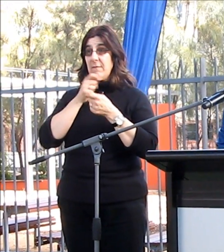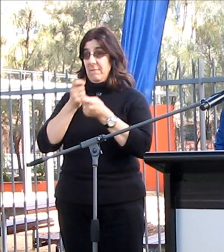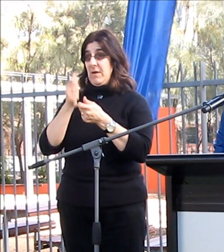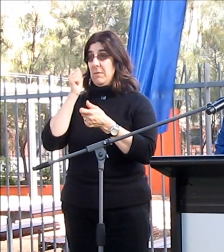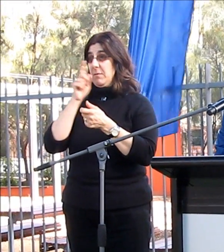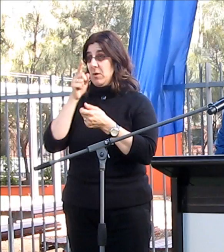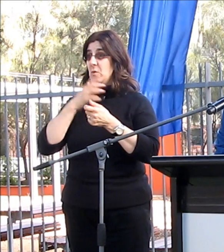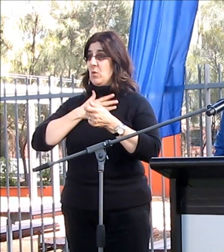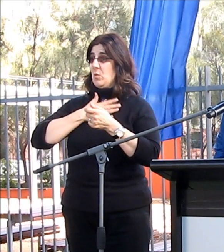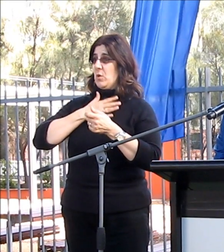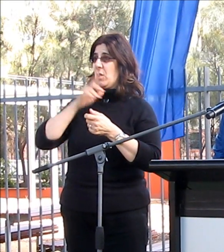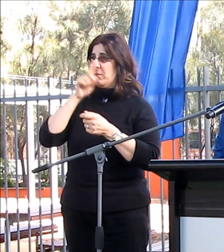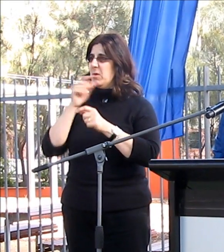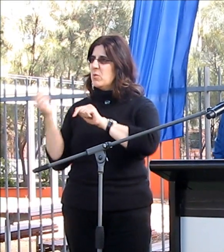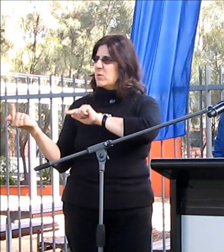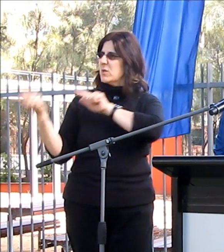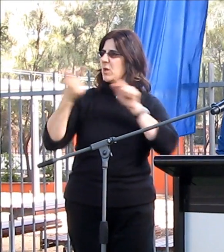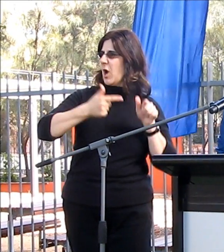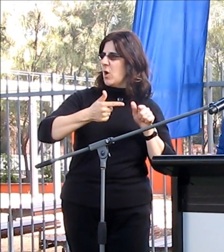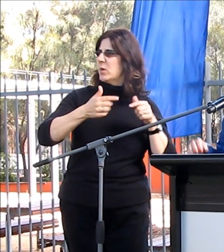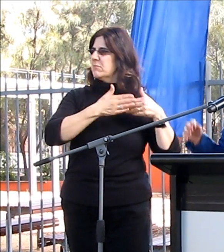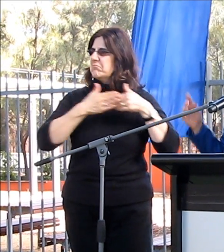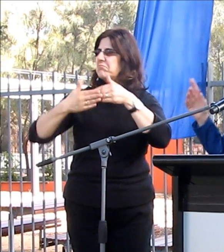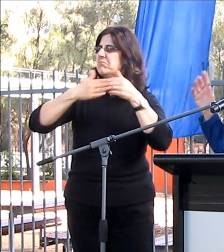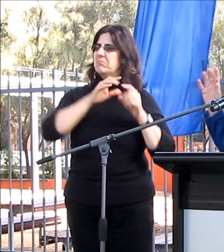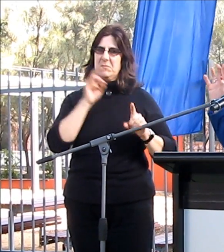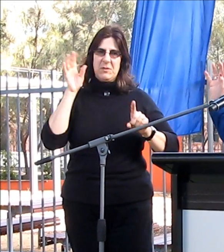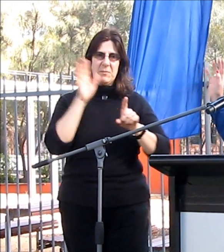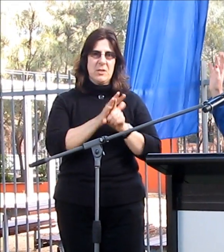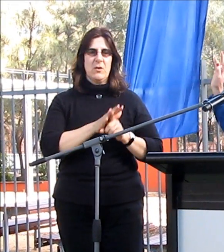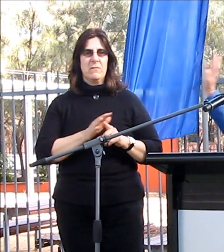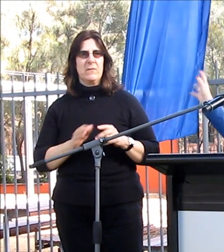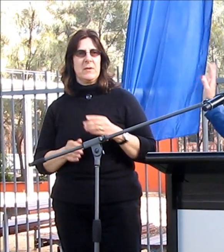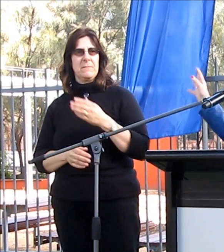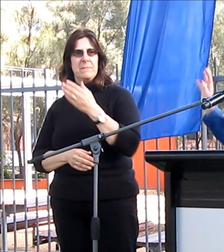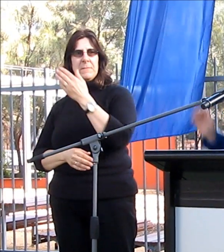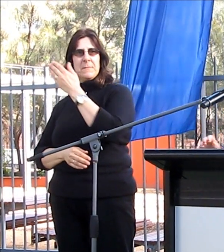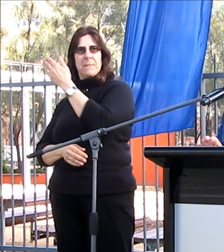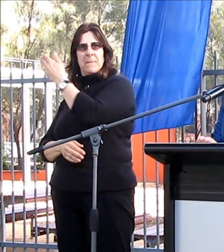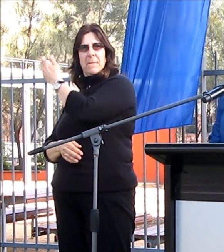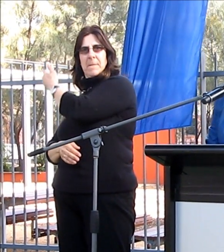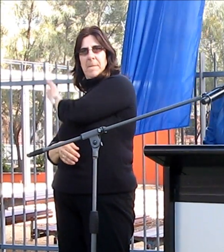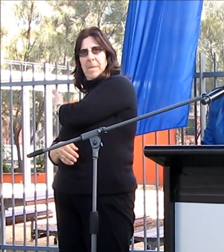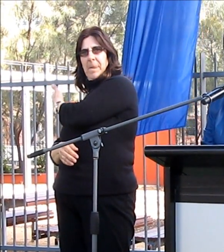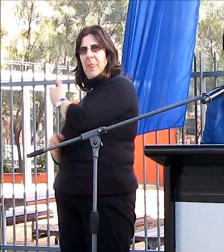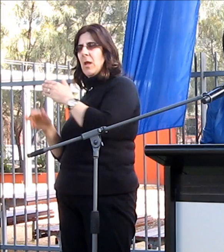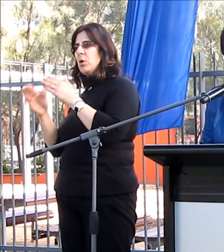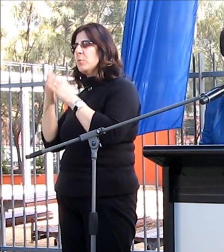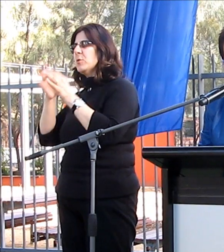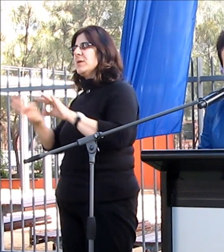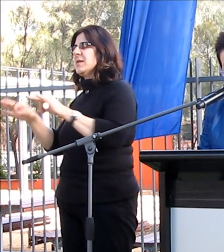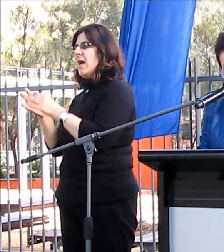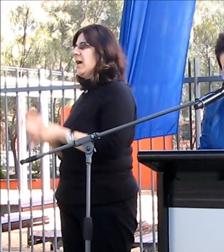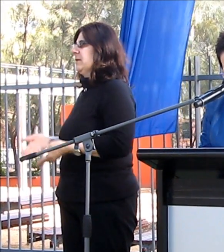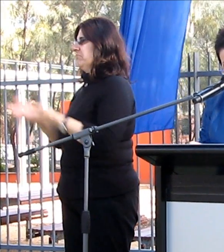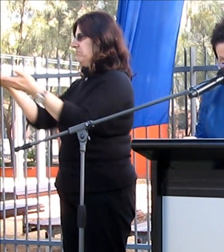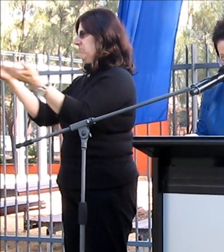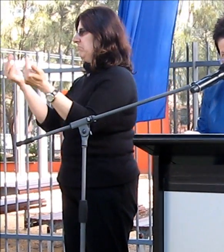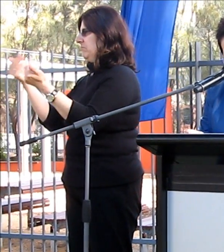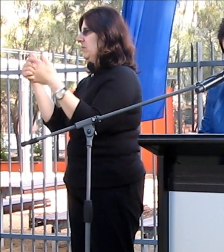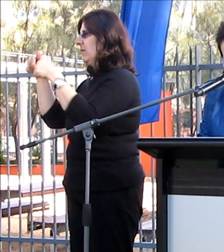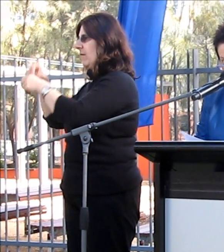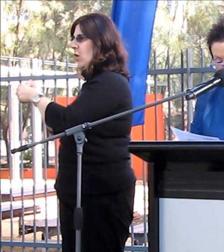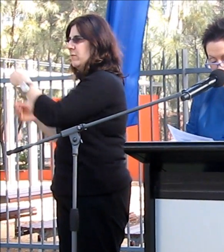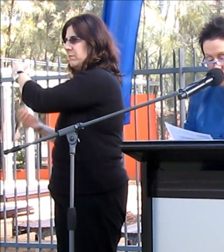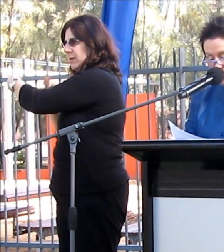like a place where they can go do stuff. So there's a tremendous area for the community garden, so I really do urge you to all get involved in